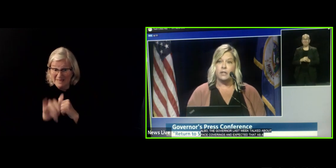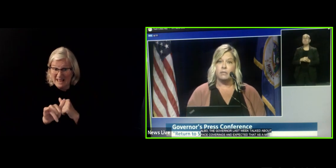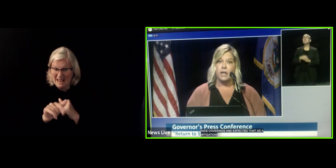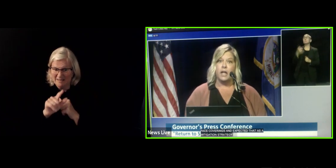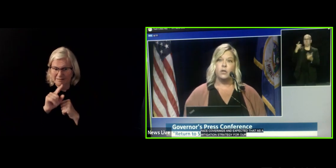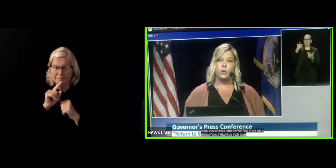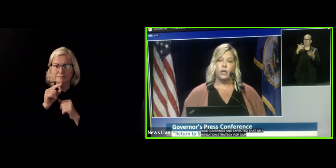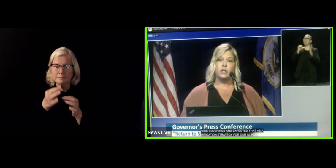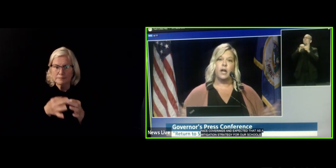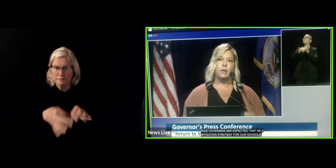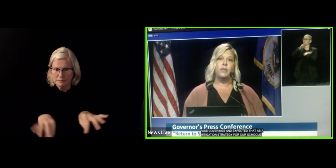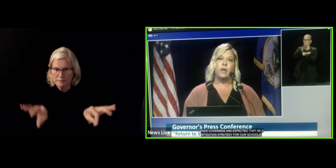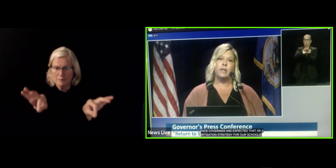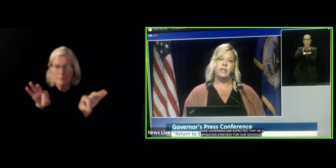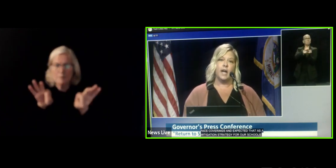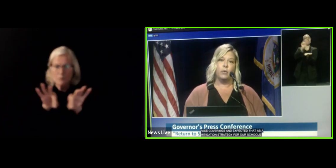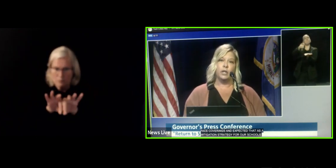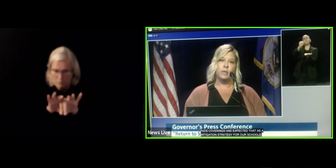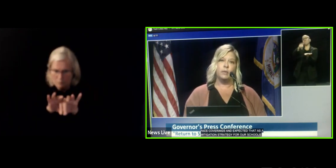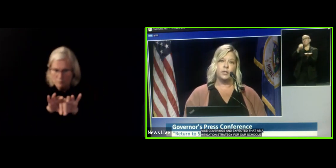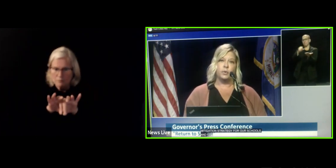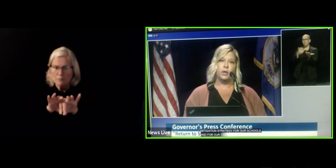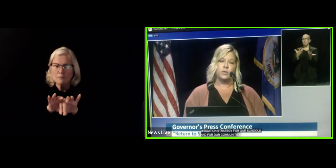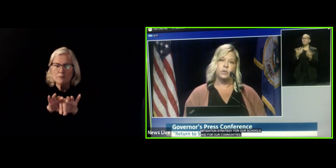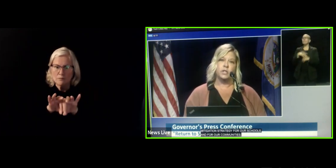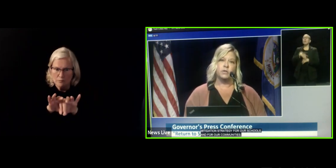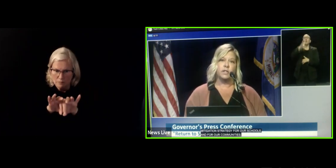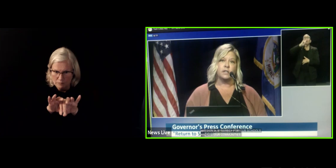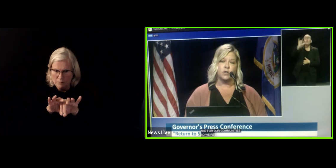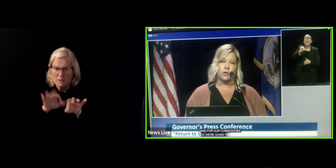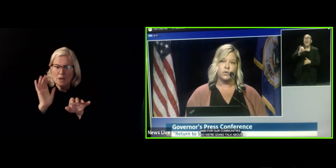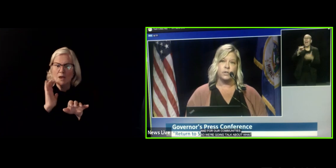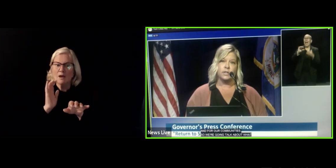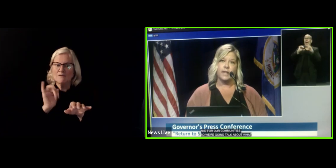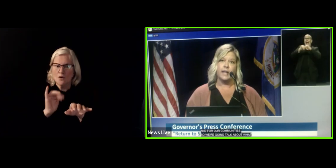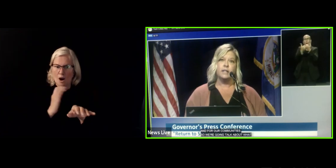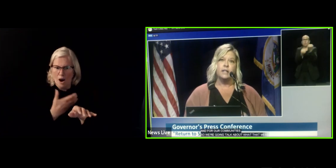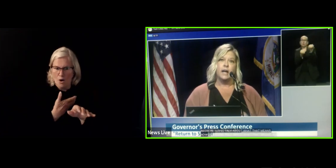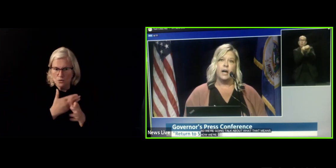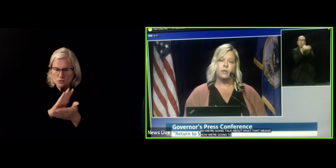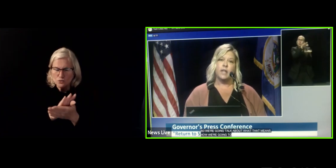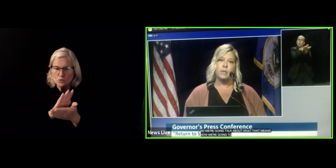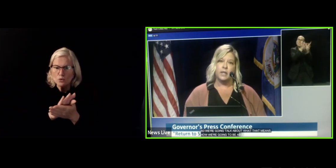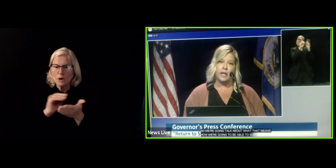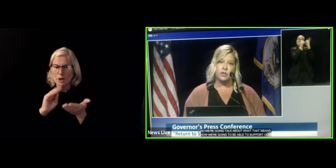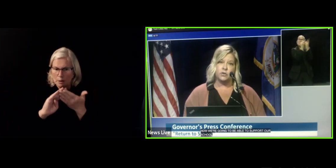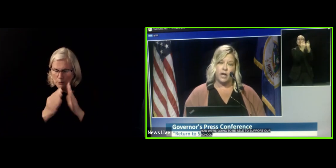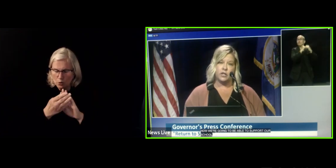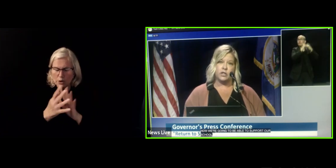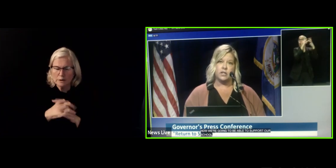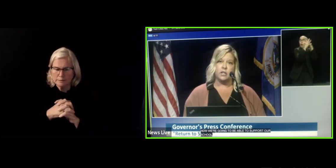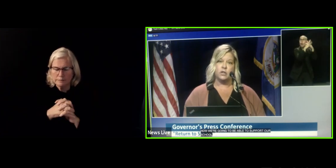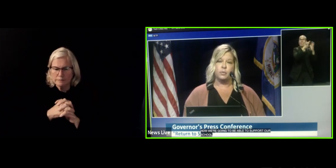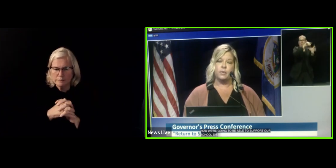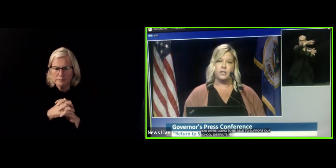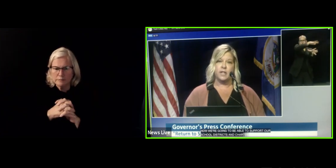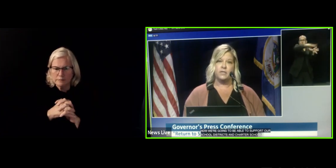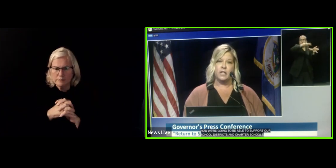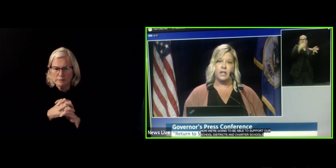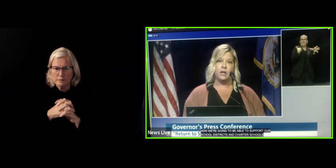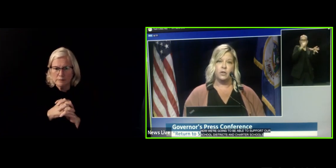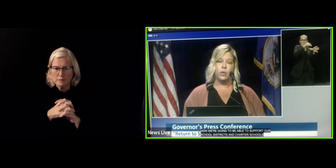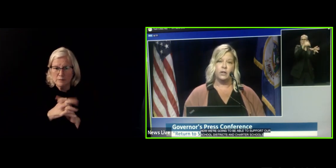communities. And so we're going to talk about what that means and how we're going to be able to support our school districts and charter schools in that mitigation strategy to continue to promote the